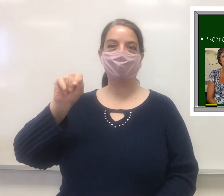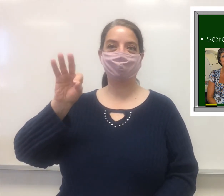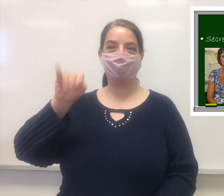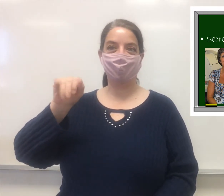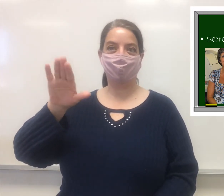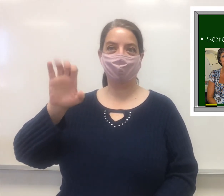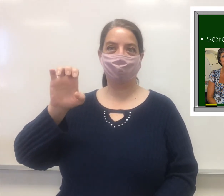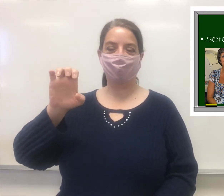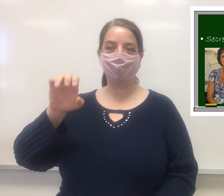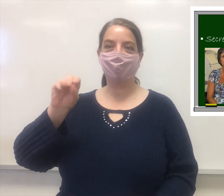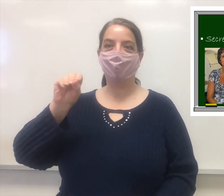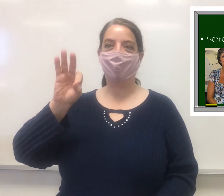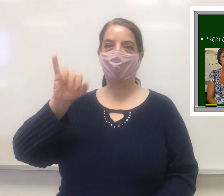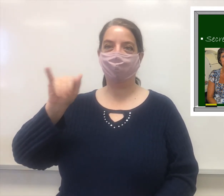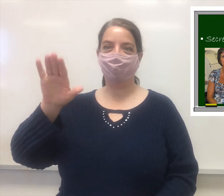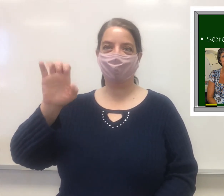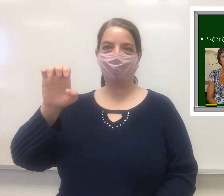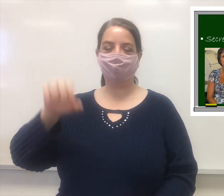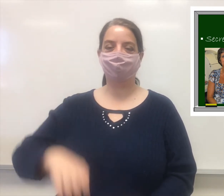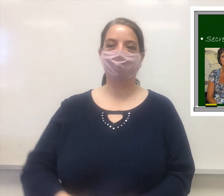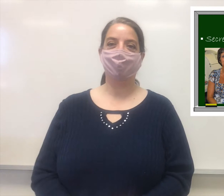textbook says to spell it. Office.